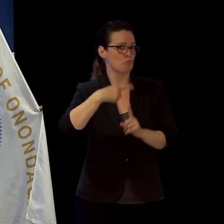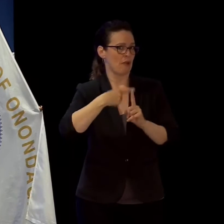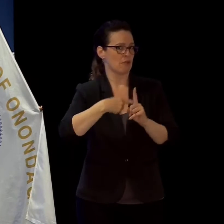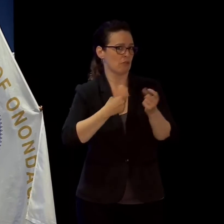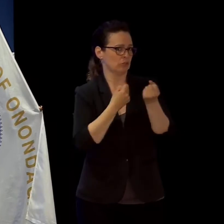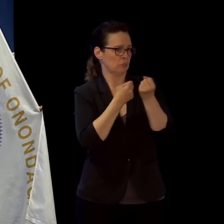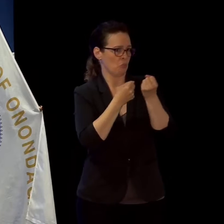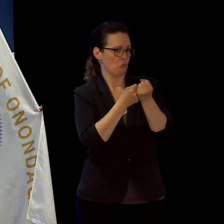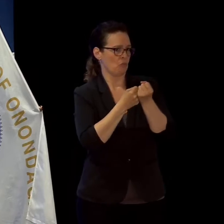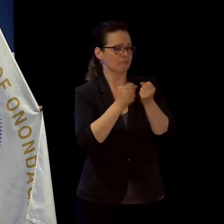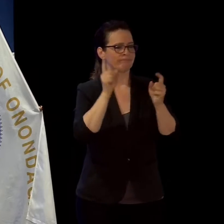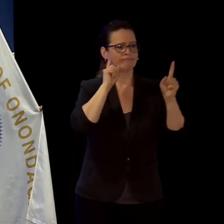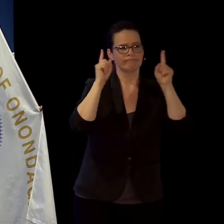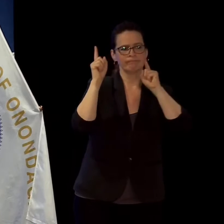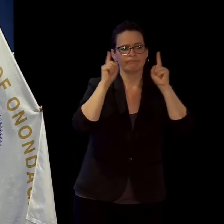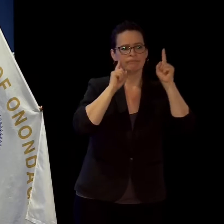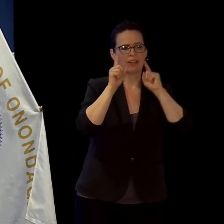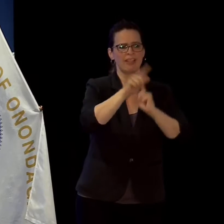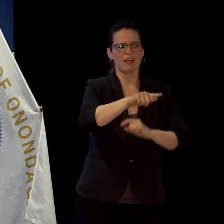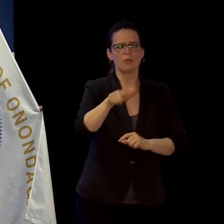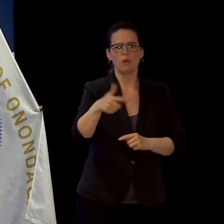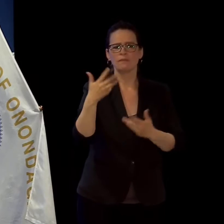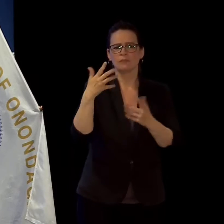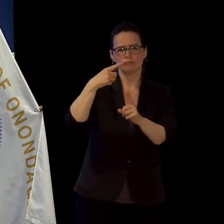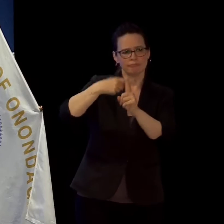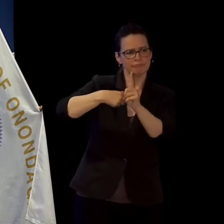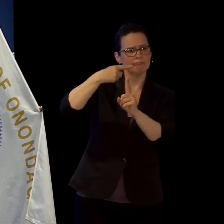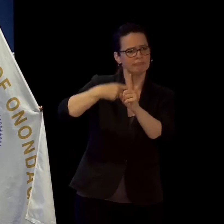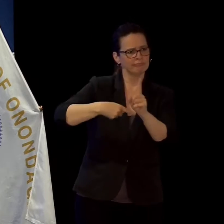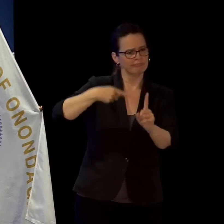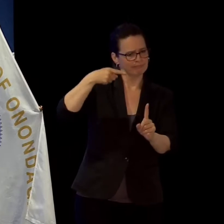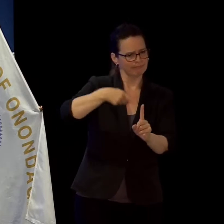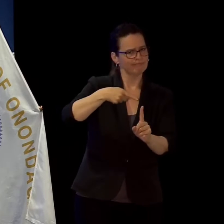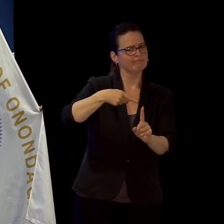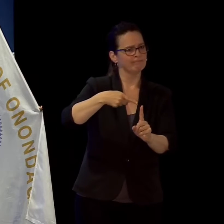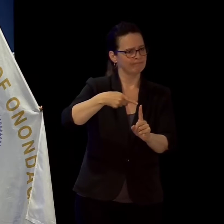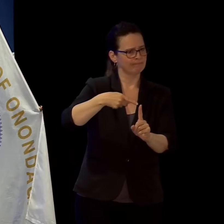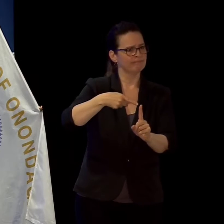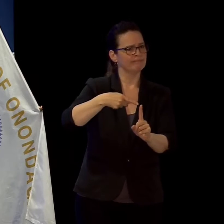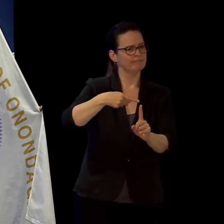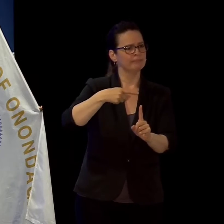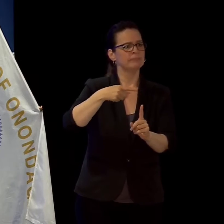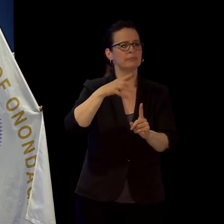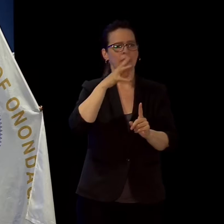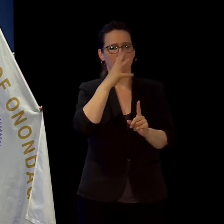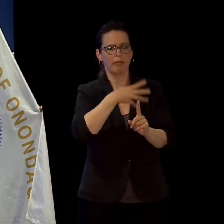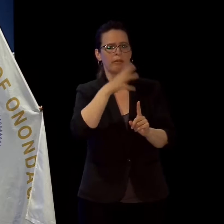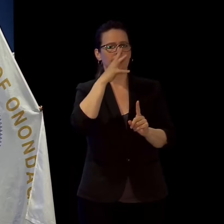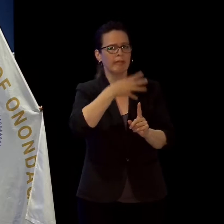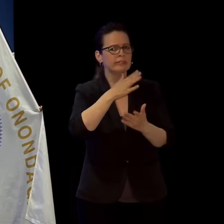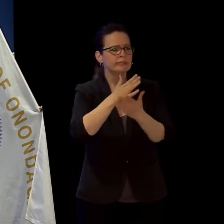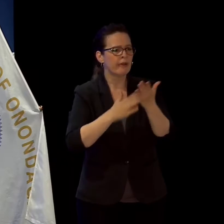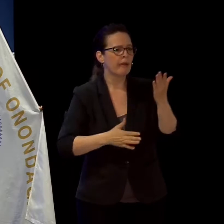landlords that have tenants that have been probably skirting the COVID